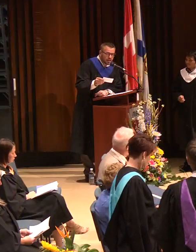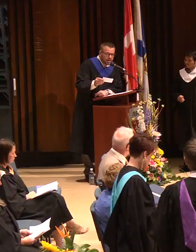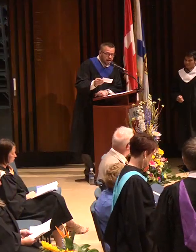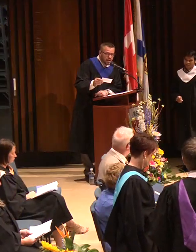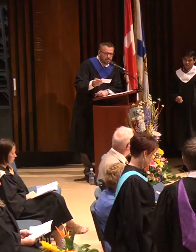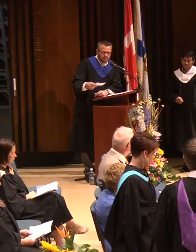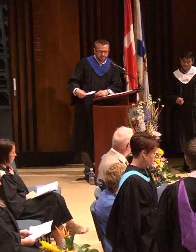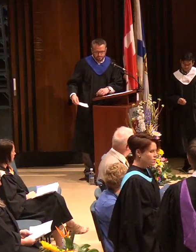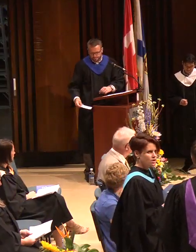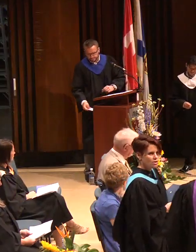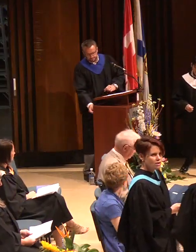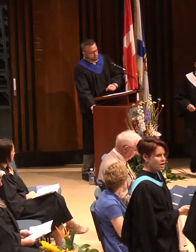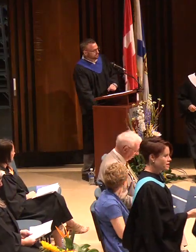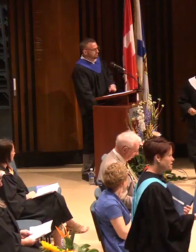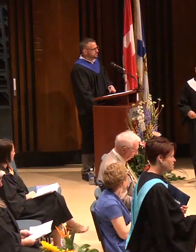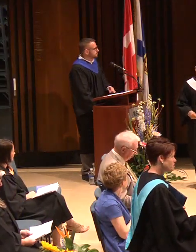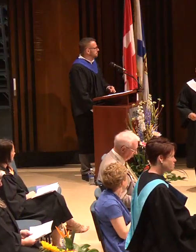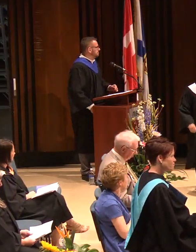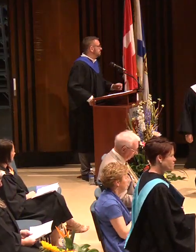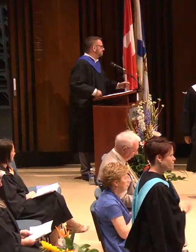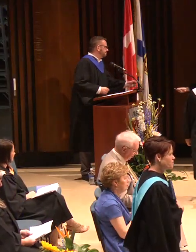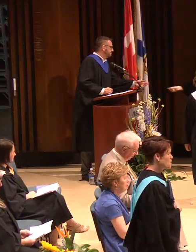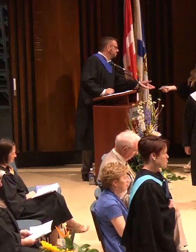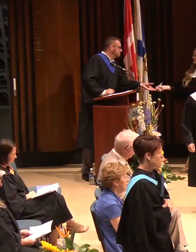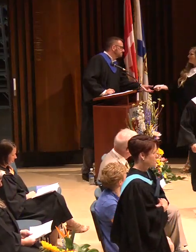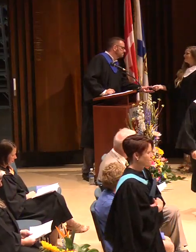Narayan Dangana.